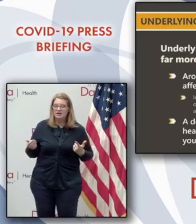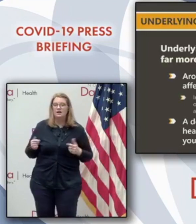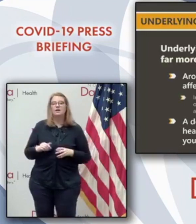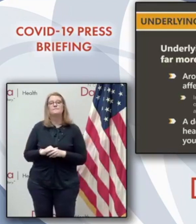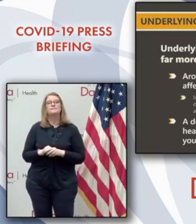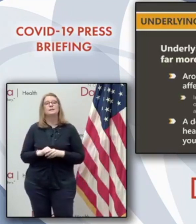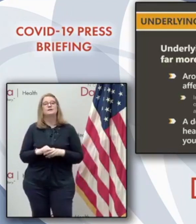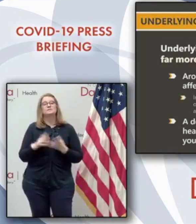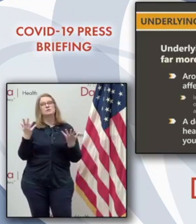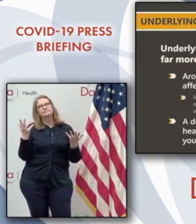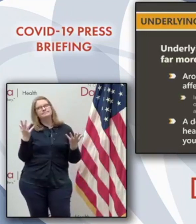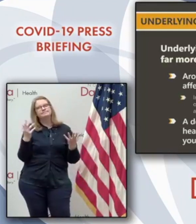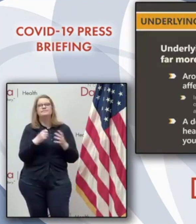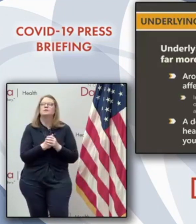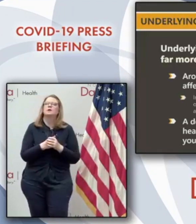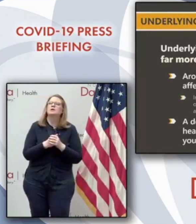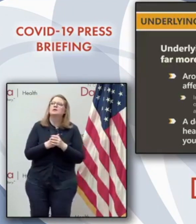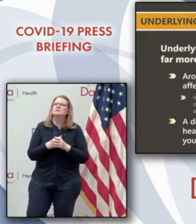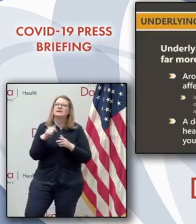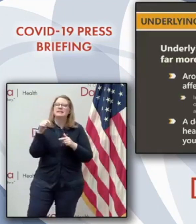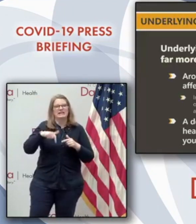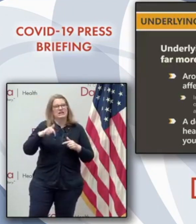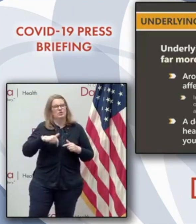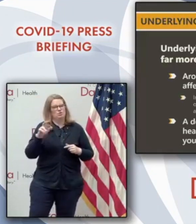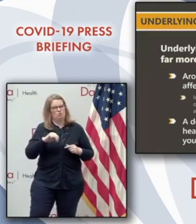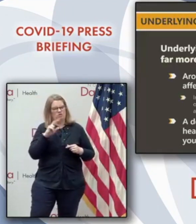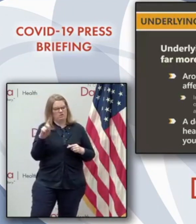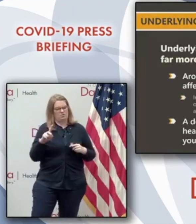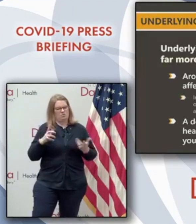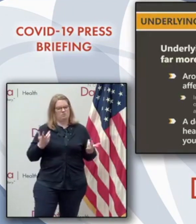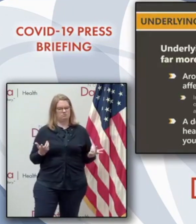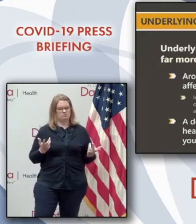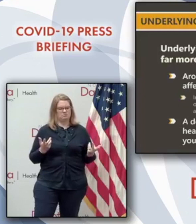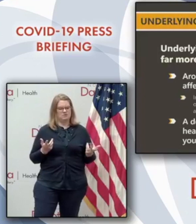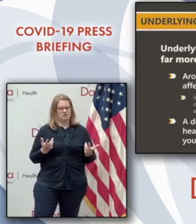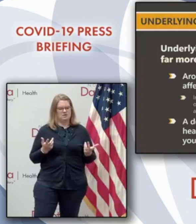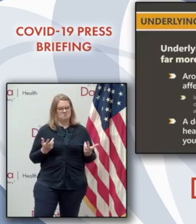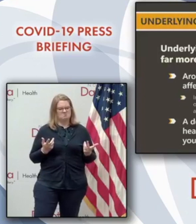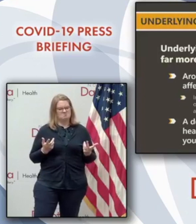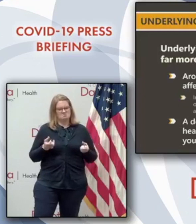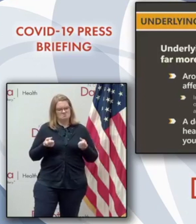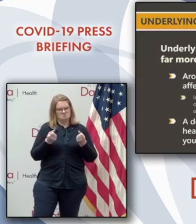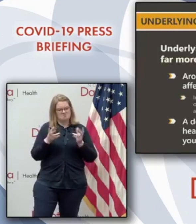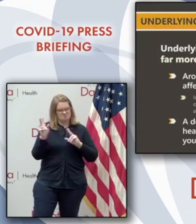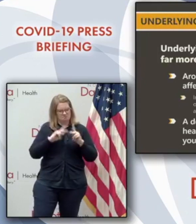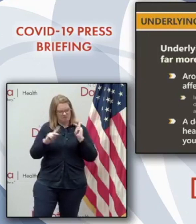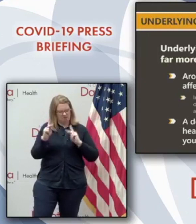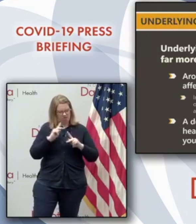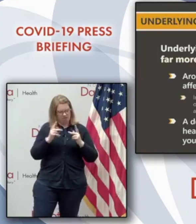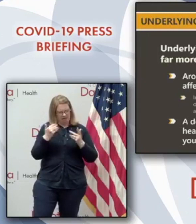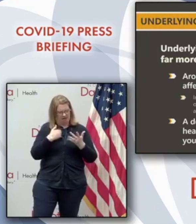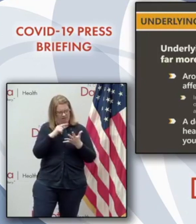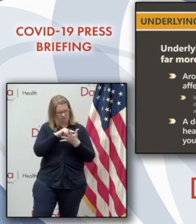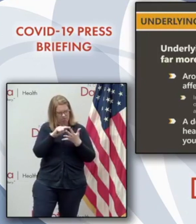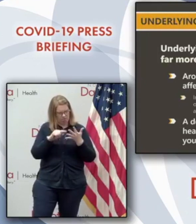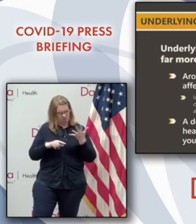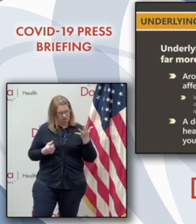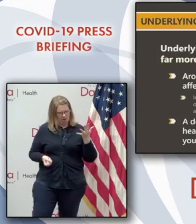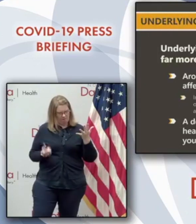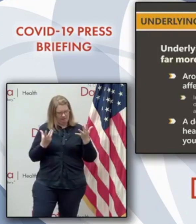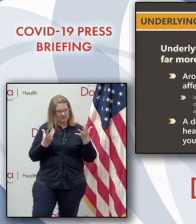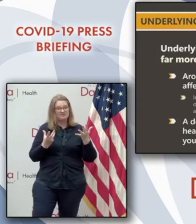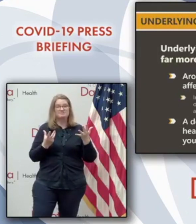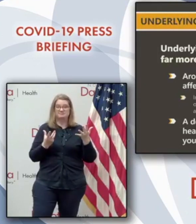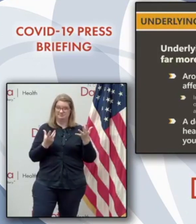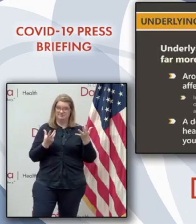list. So then we say, well, then how many North Dakotans have one or more of these underlying health conditions? Well, the sad news on that is